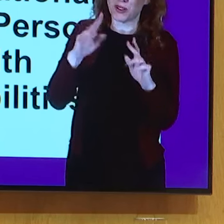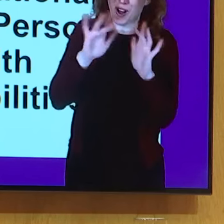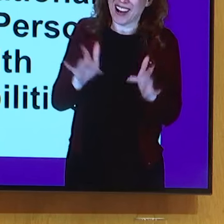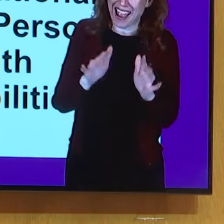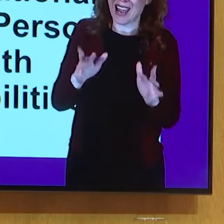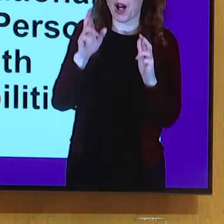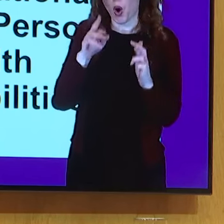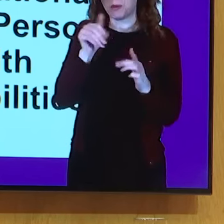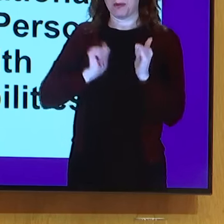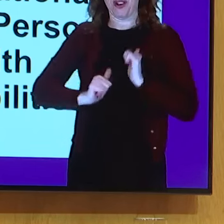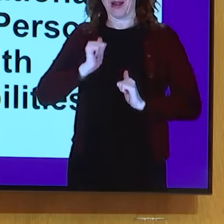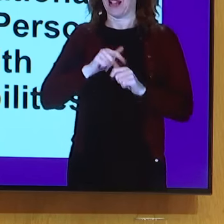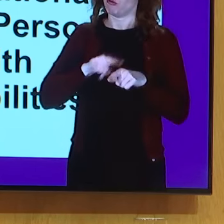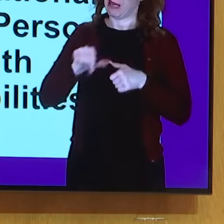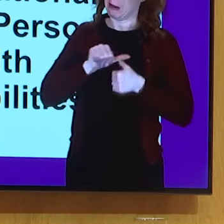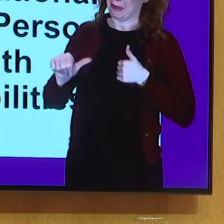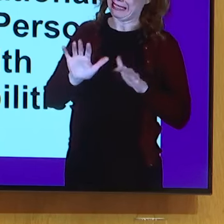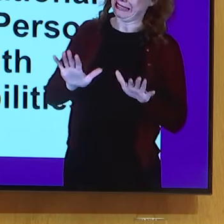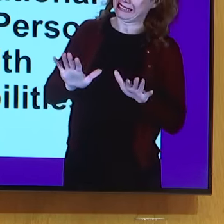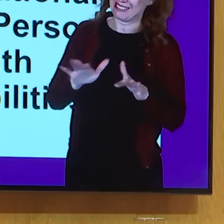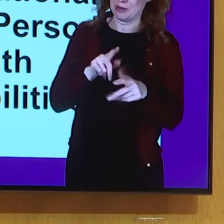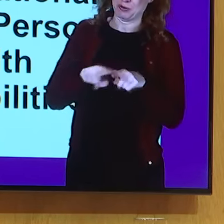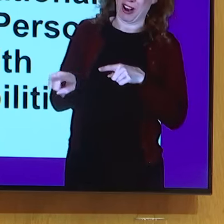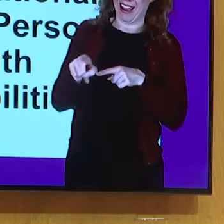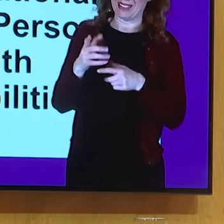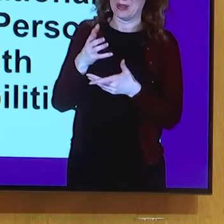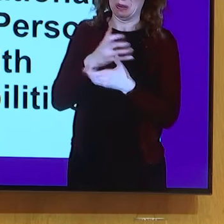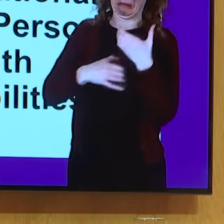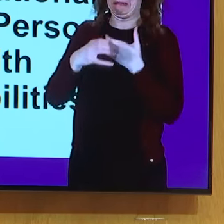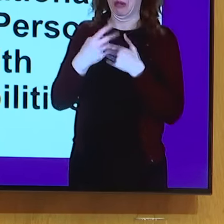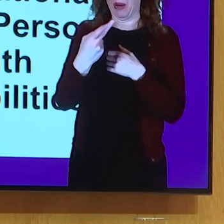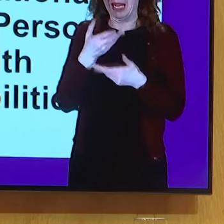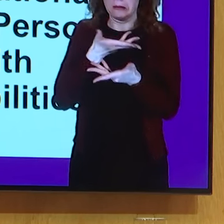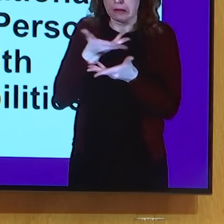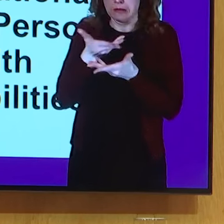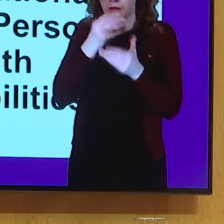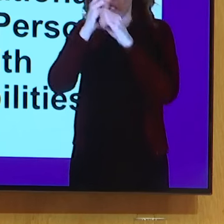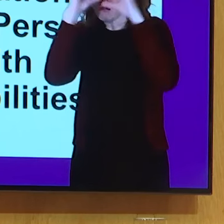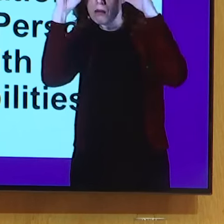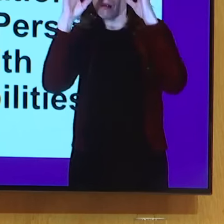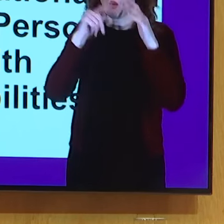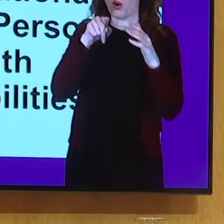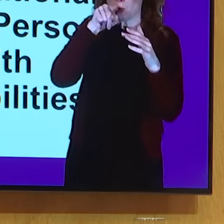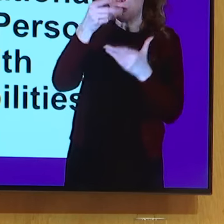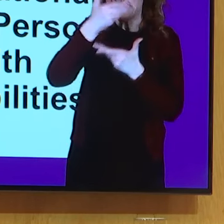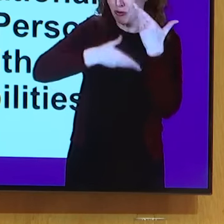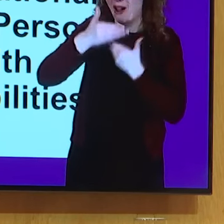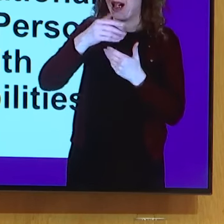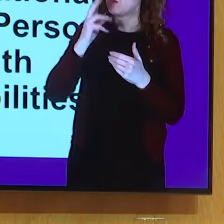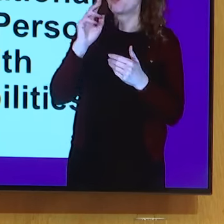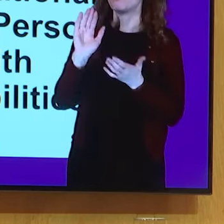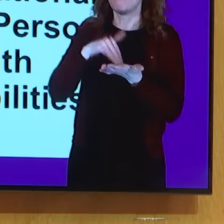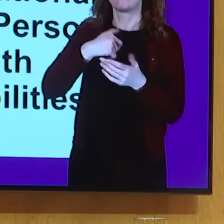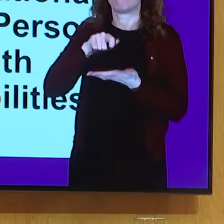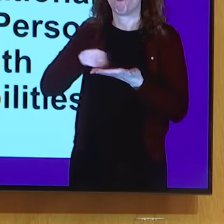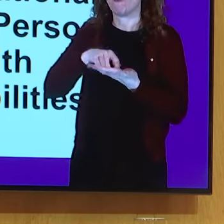done you proud. I've tried my best to do what we thought about and what you described the day that you came into my office and